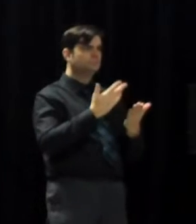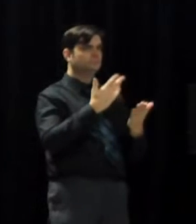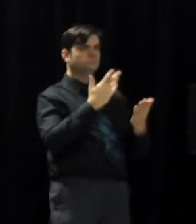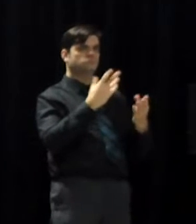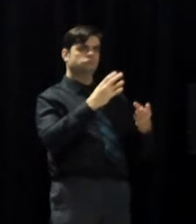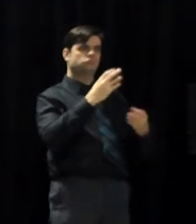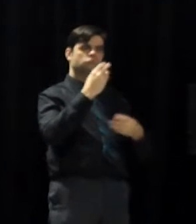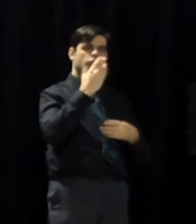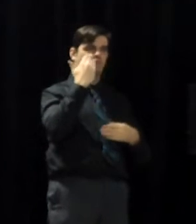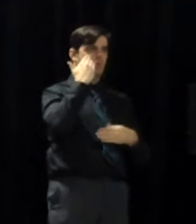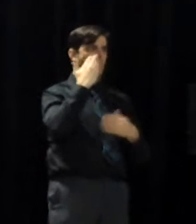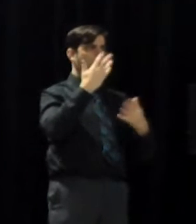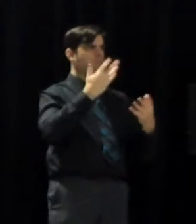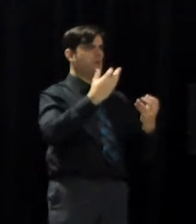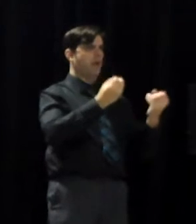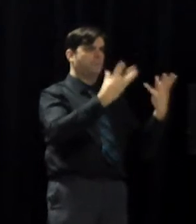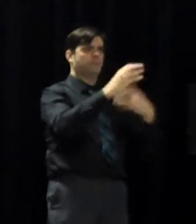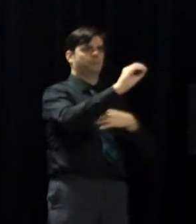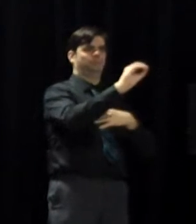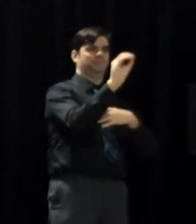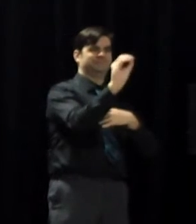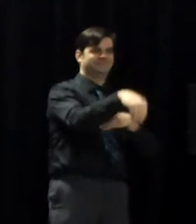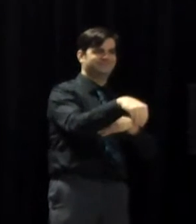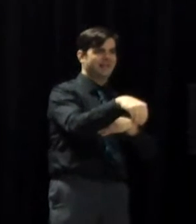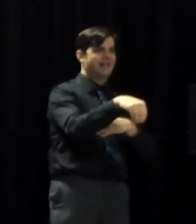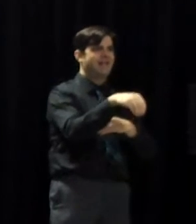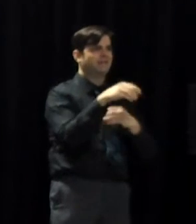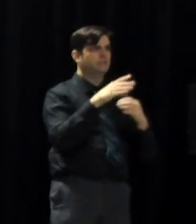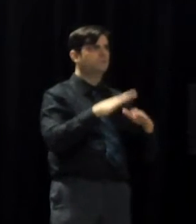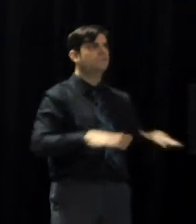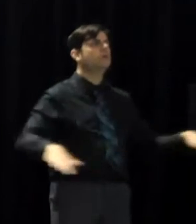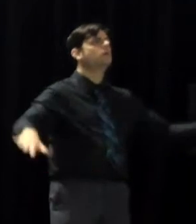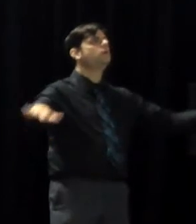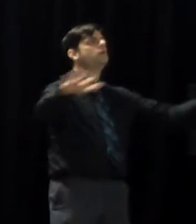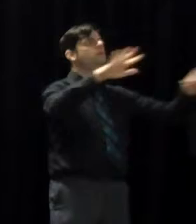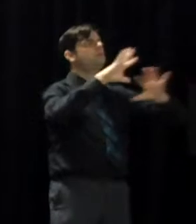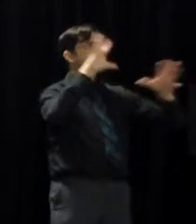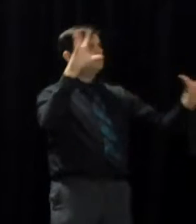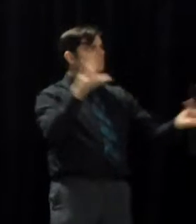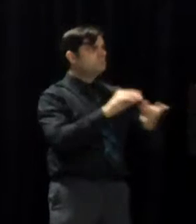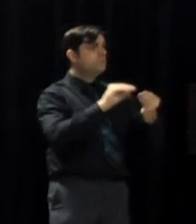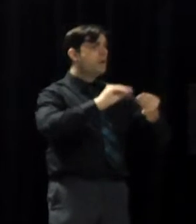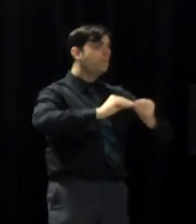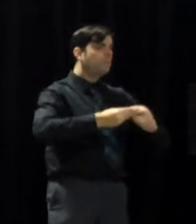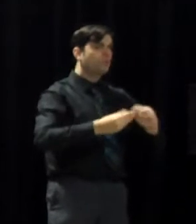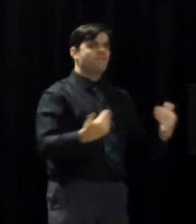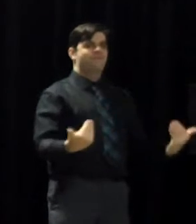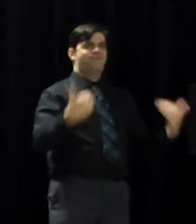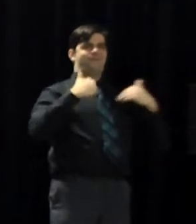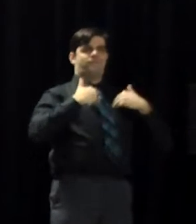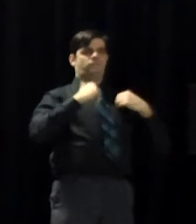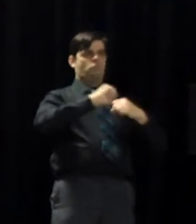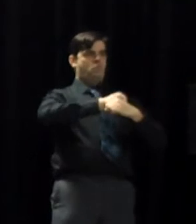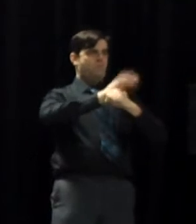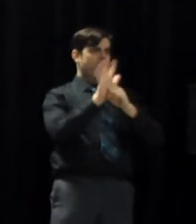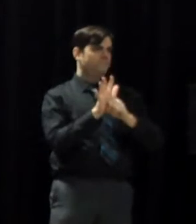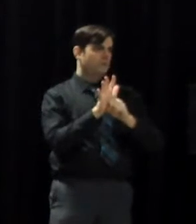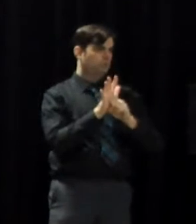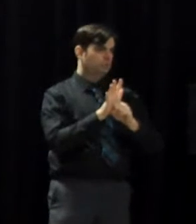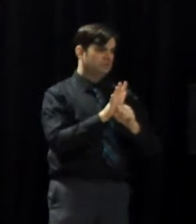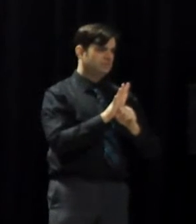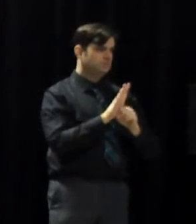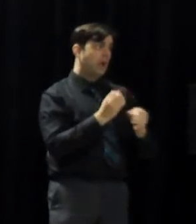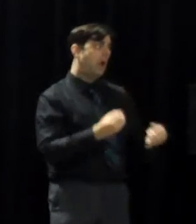symptomatic testing. So that gives you an accurate positivity rate. If we just did the F-shed testing and that was